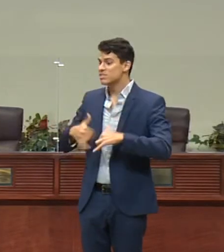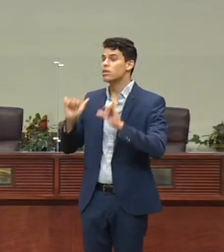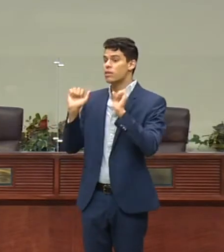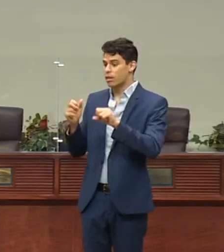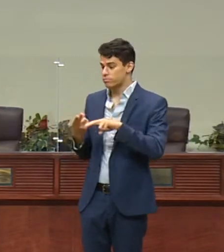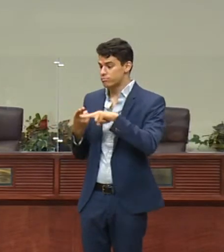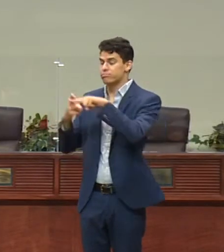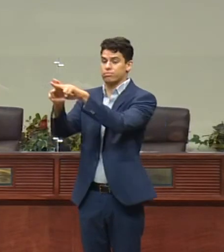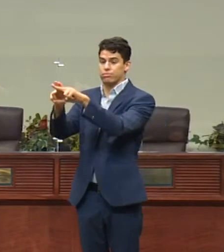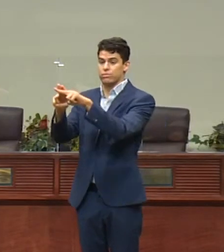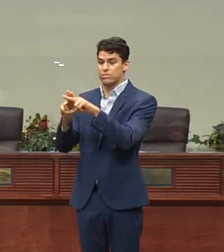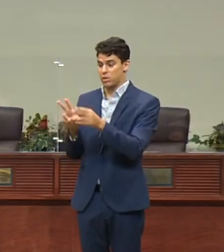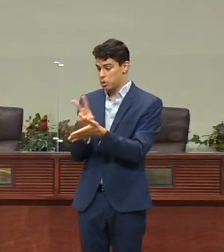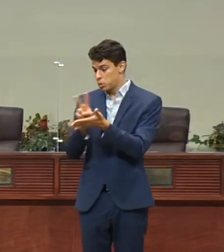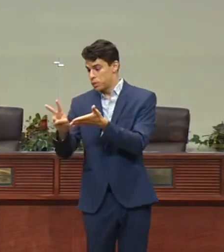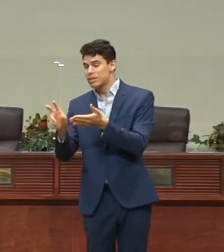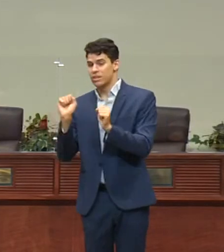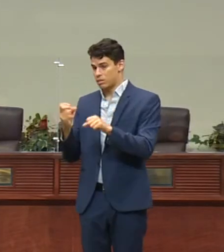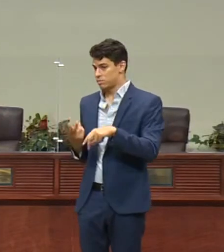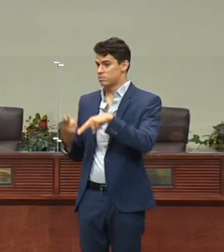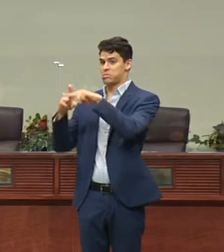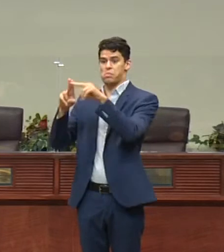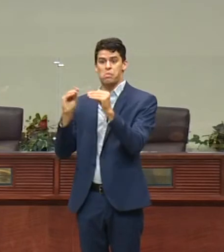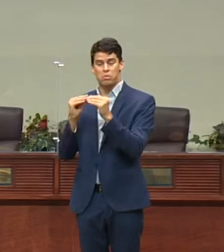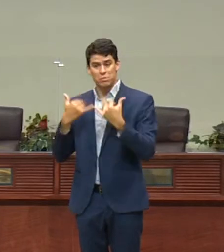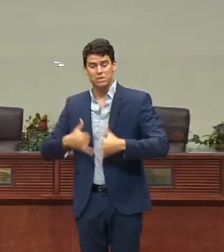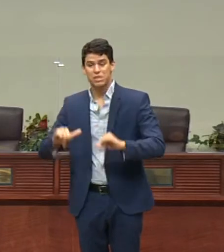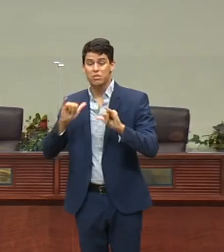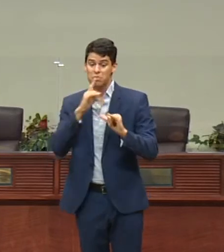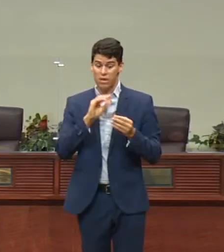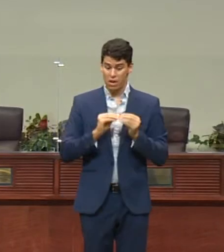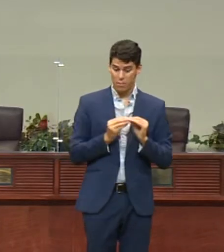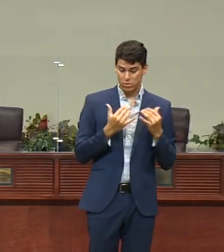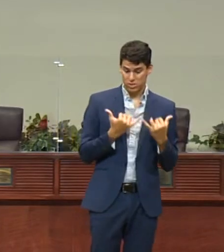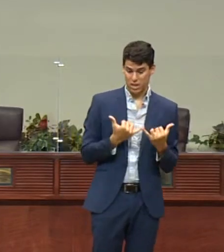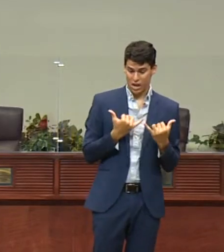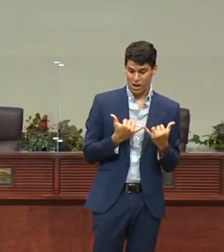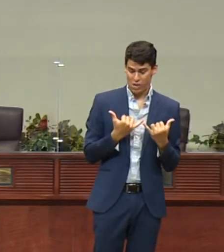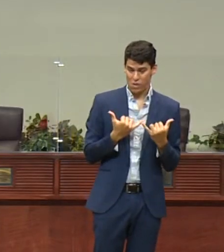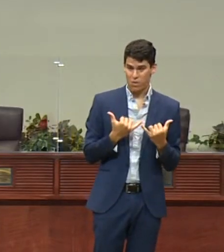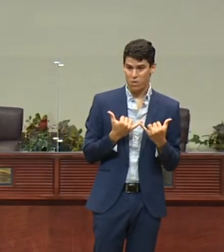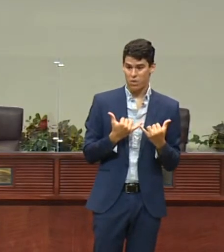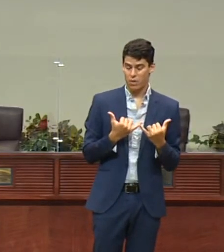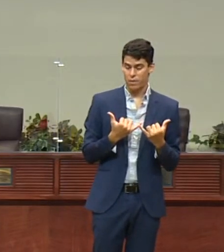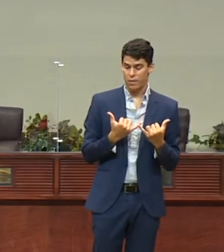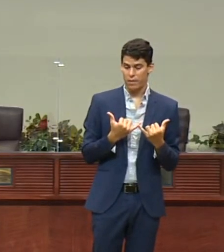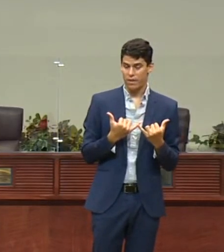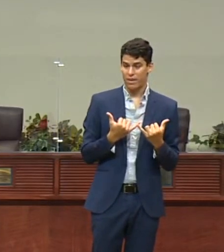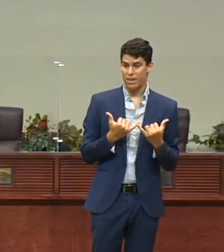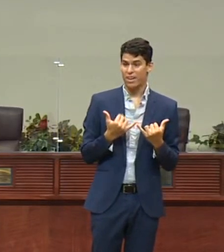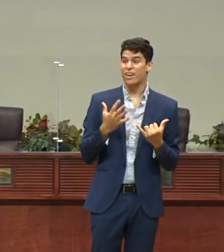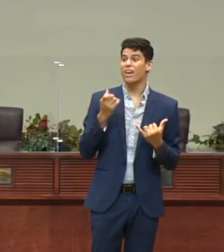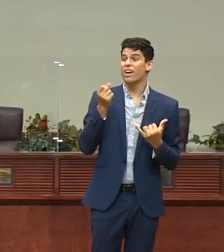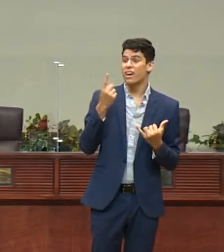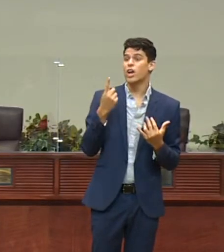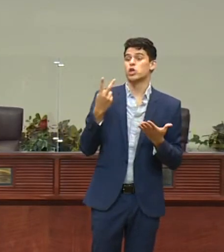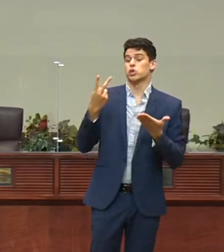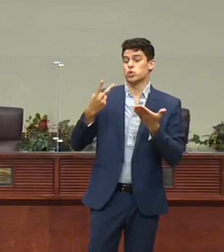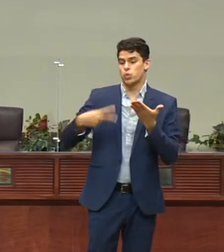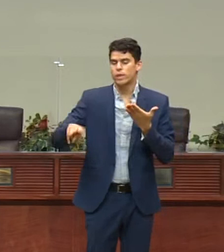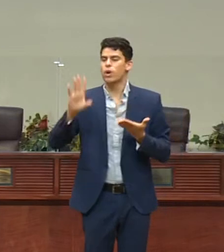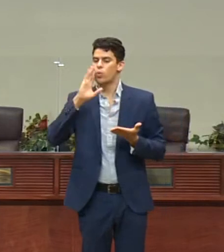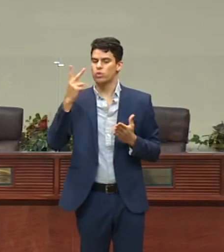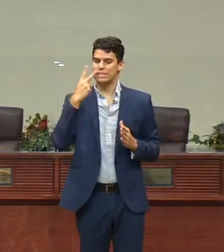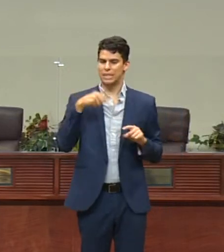weeks. The numbers that we are seeing today, you will see the hospitalization of those numbers in 2 weeks. So that's